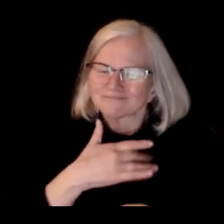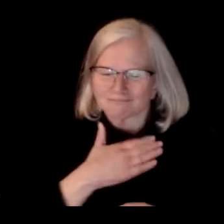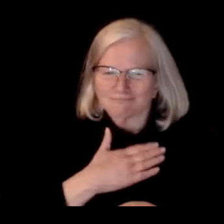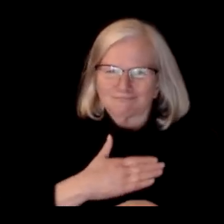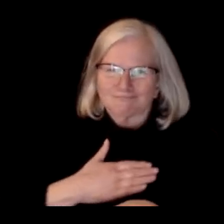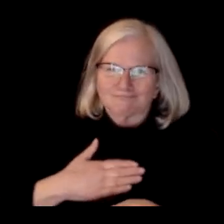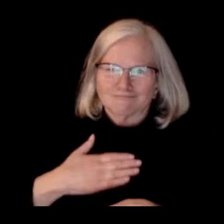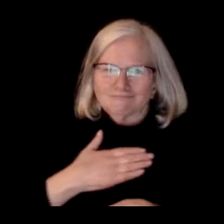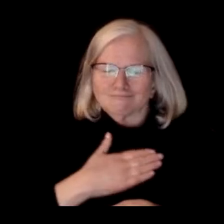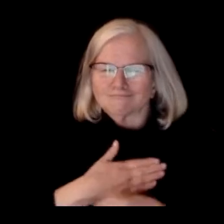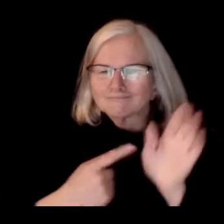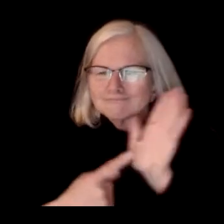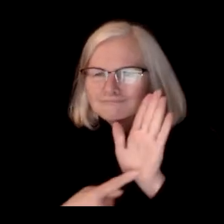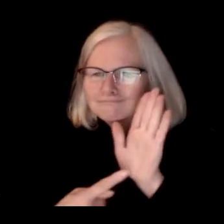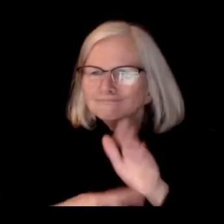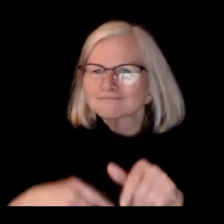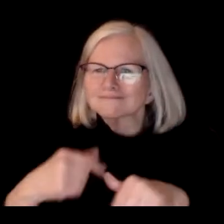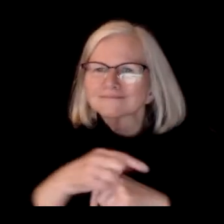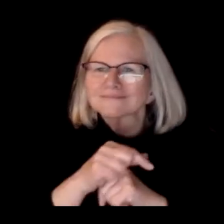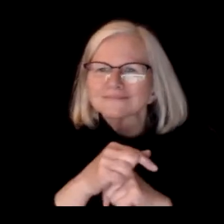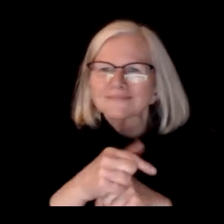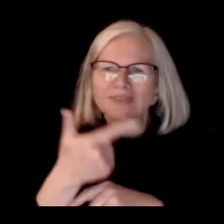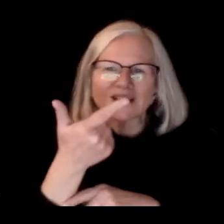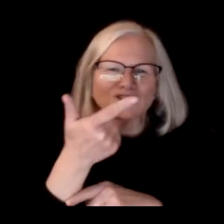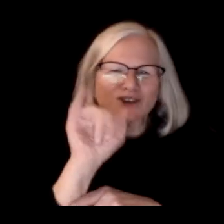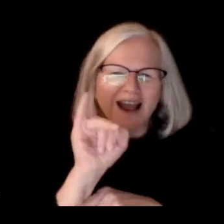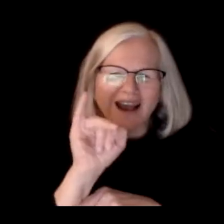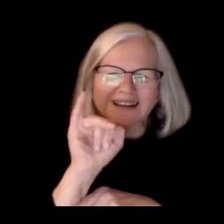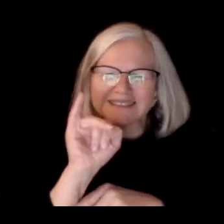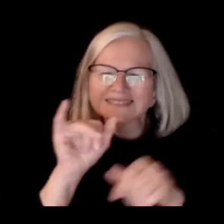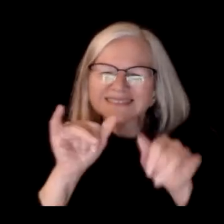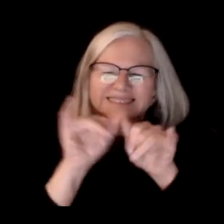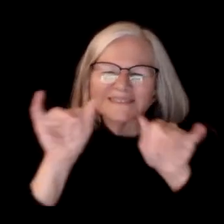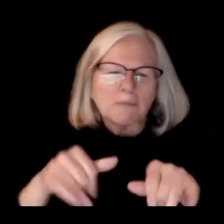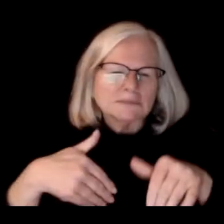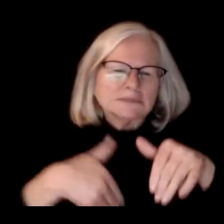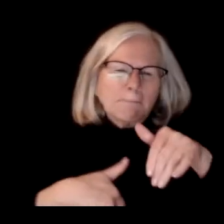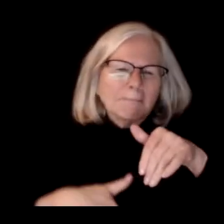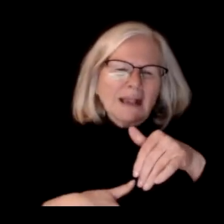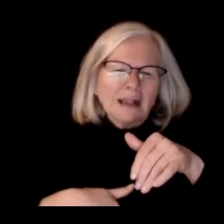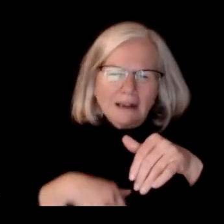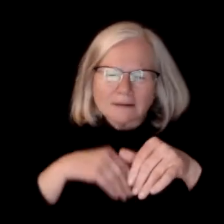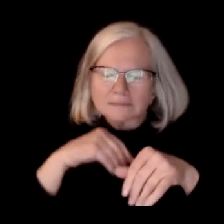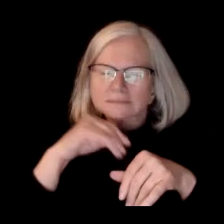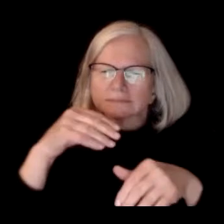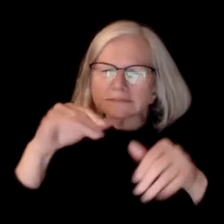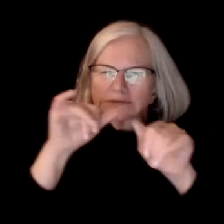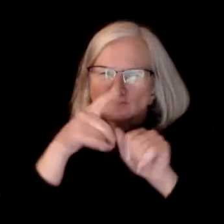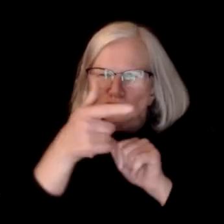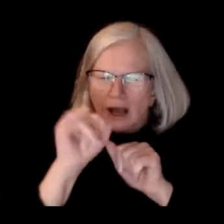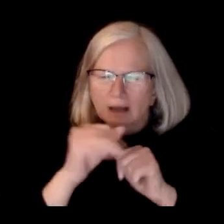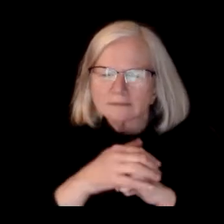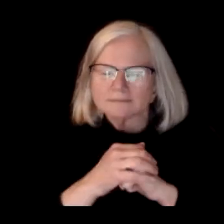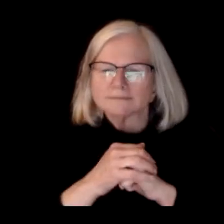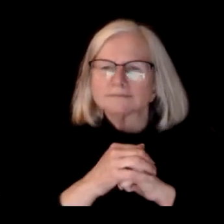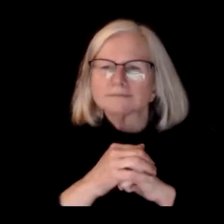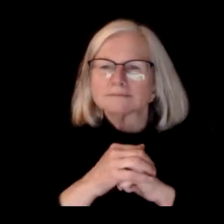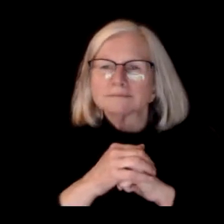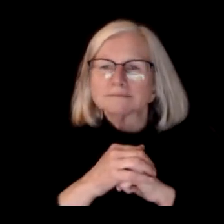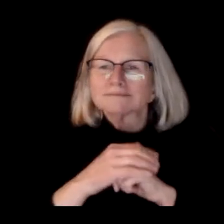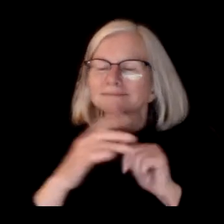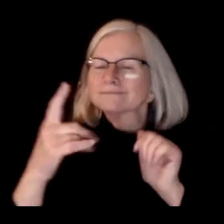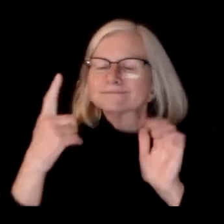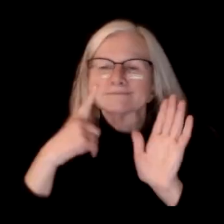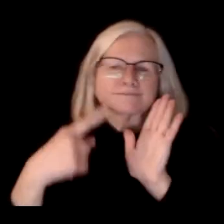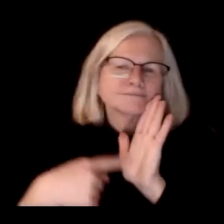GI symptoms. The treatment is very similar to what we do for MIS-C, and we have heard about